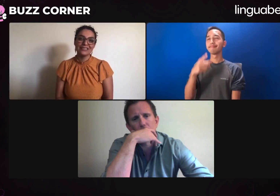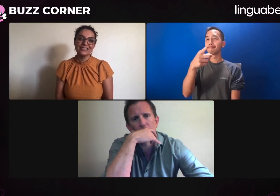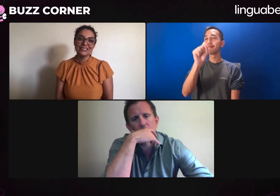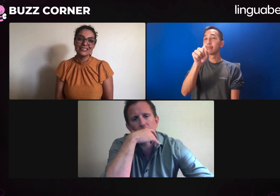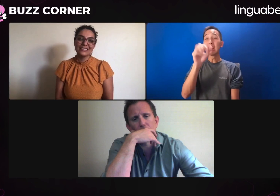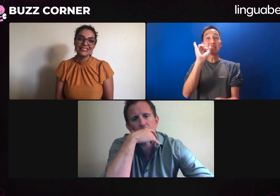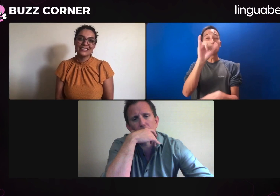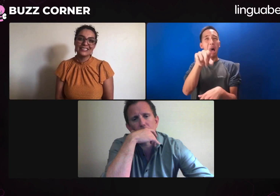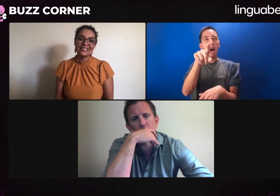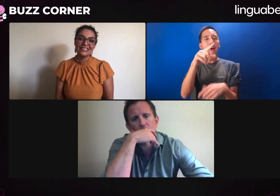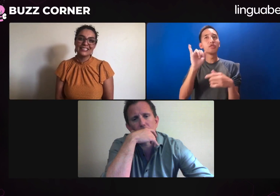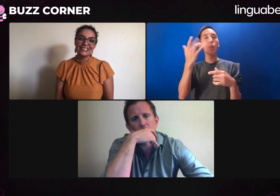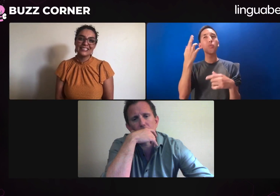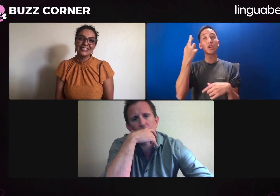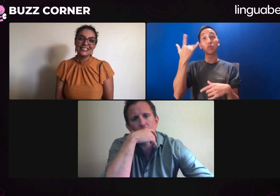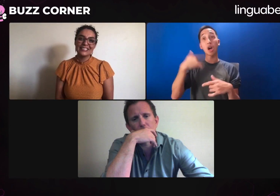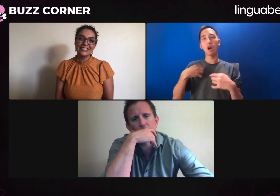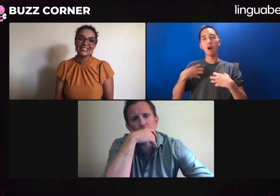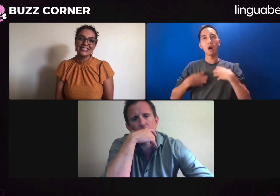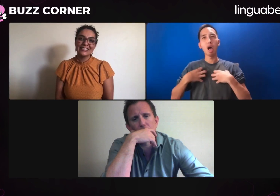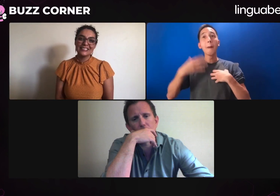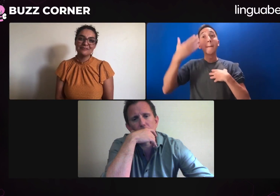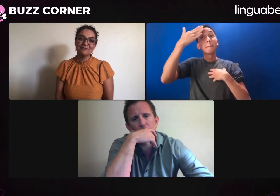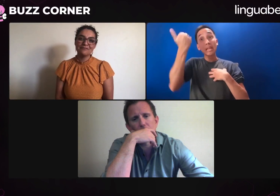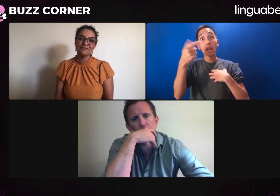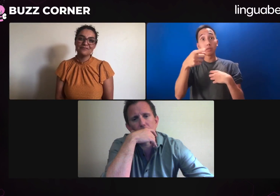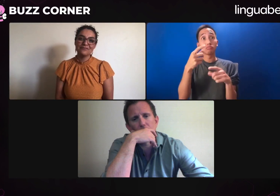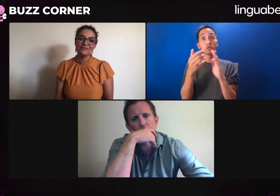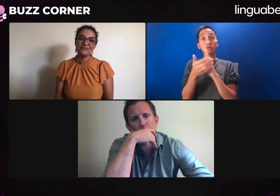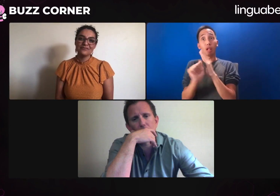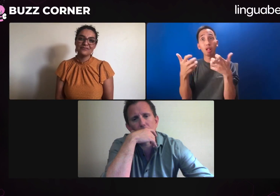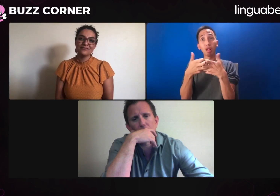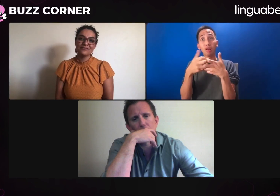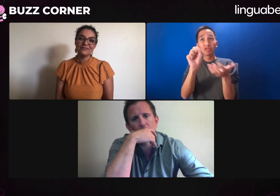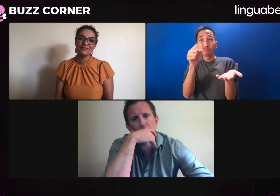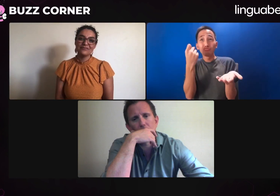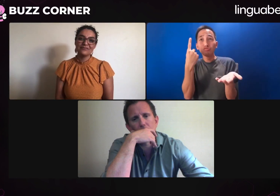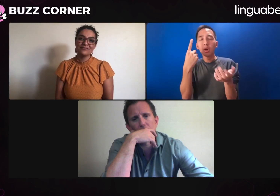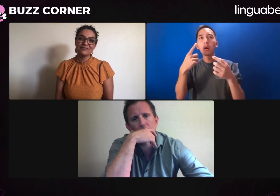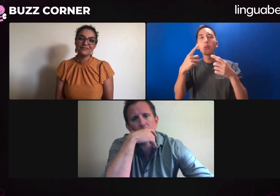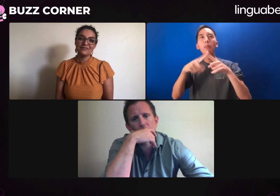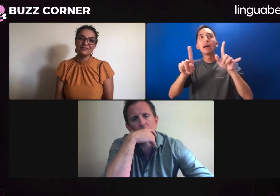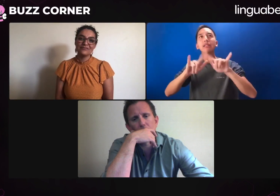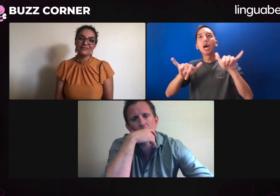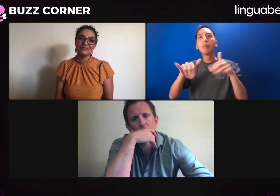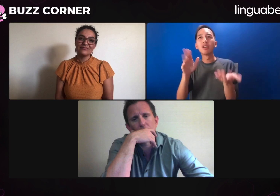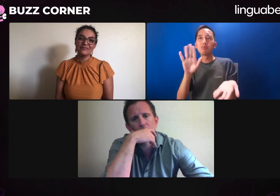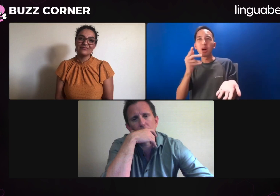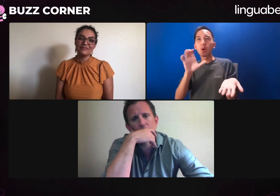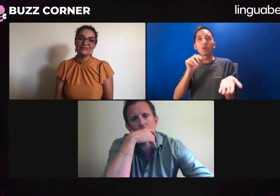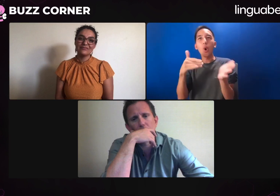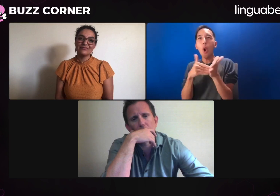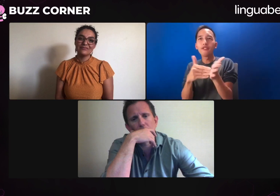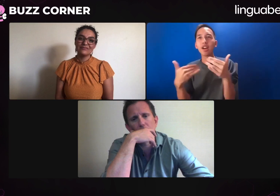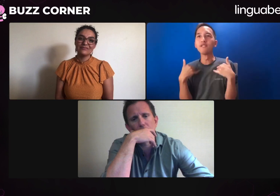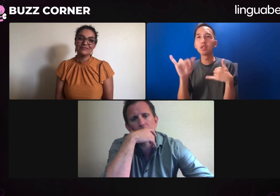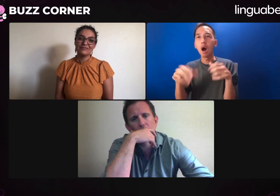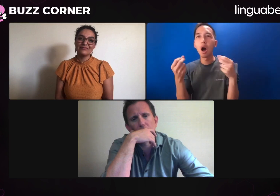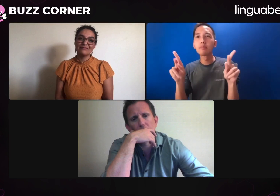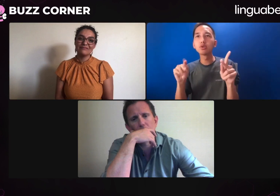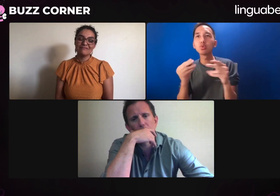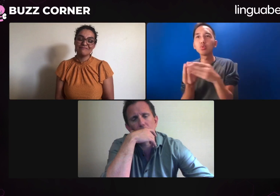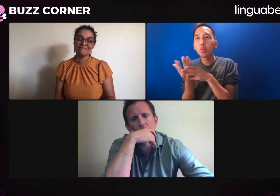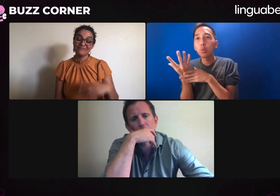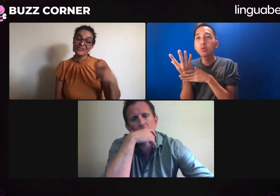that's a person that needs to ask themselves that question. And that's the reason why I feel the way, because if the person does meet the skill